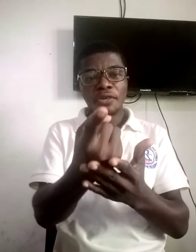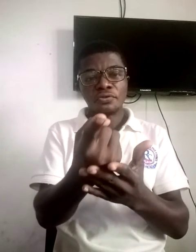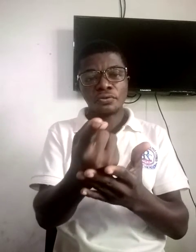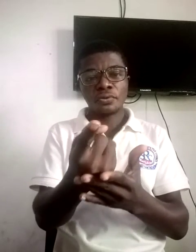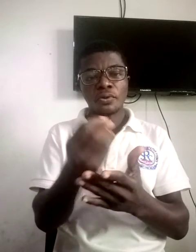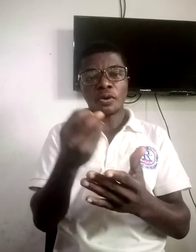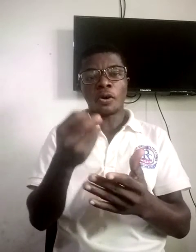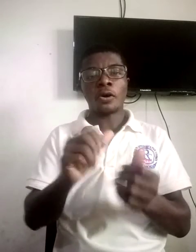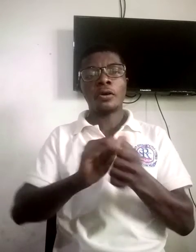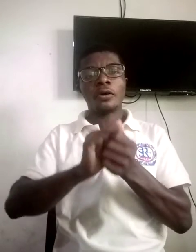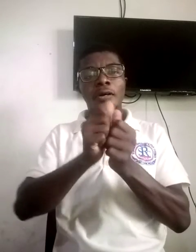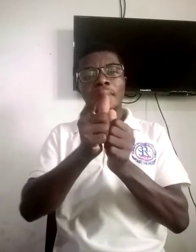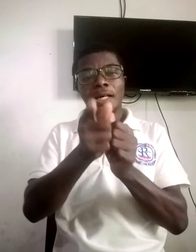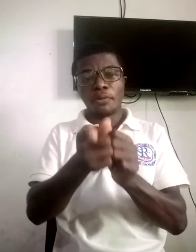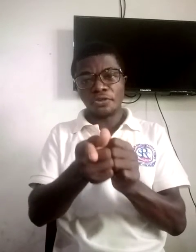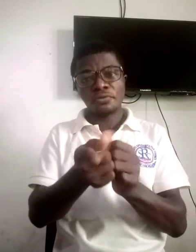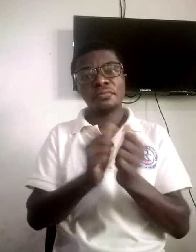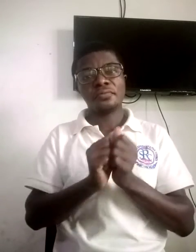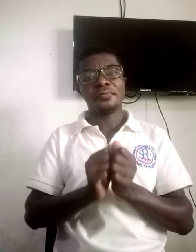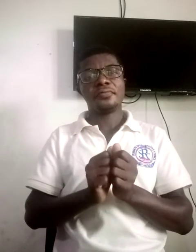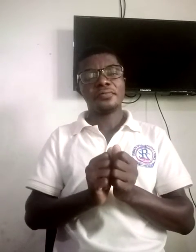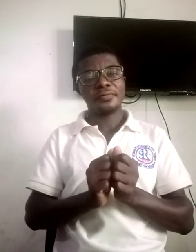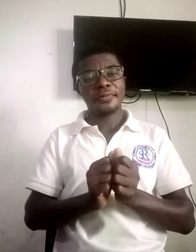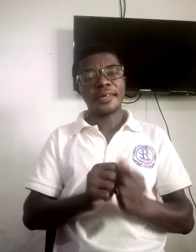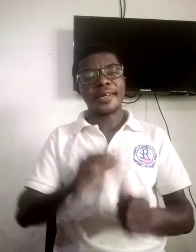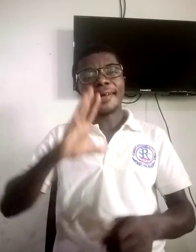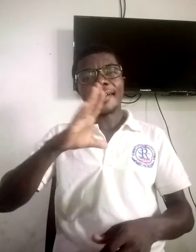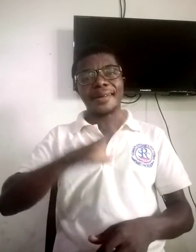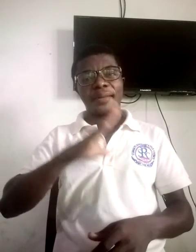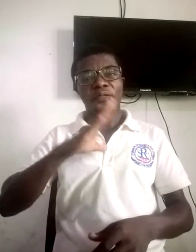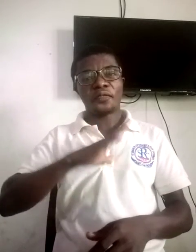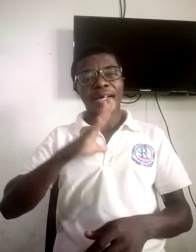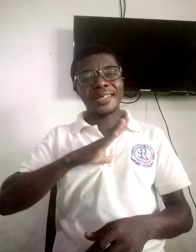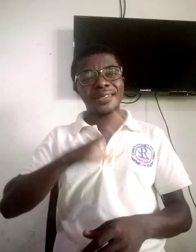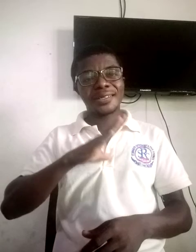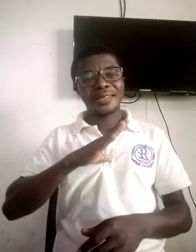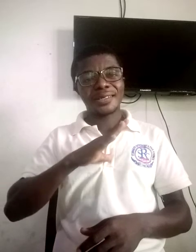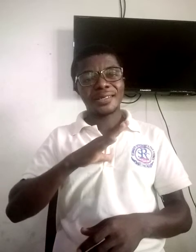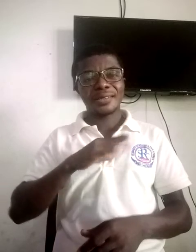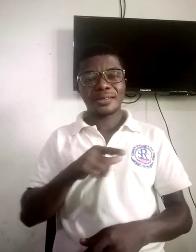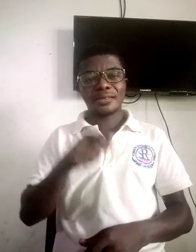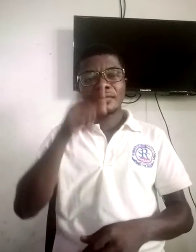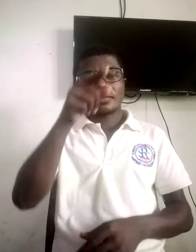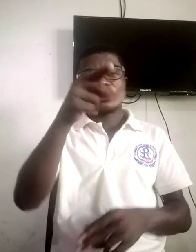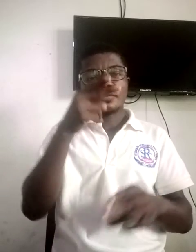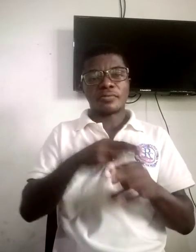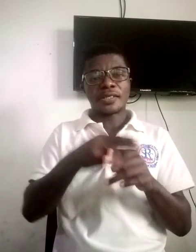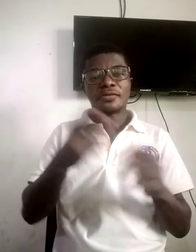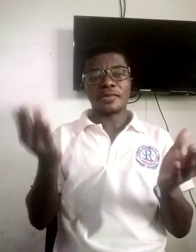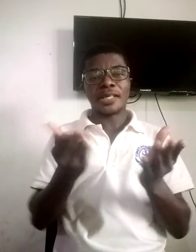you? Or how are you? I'm fine. What is your name?